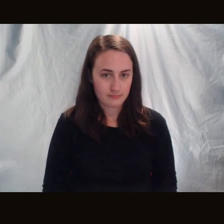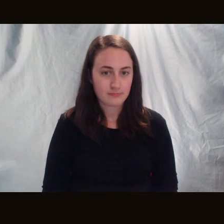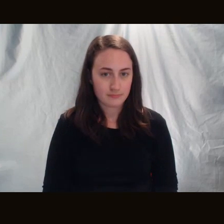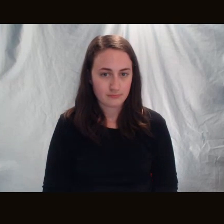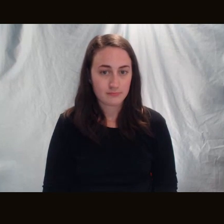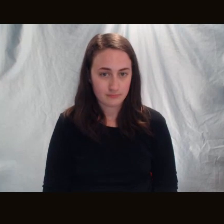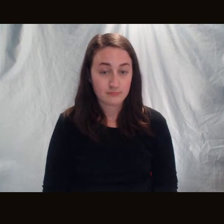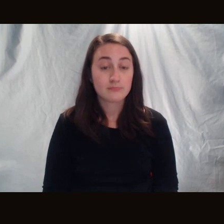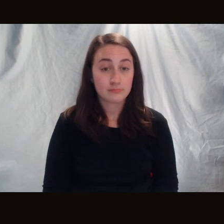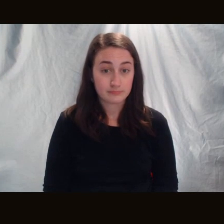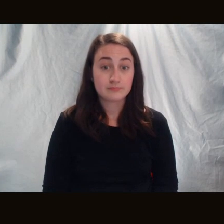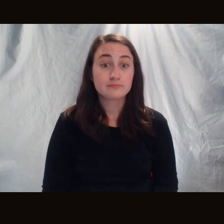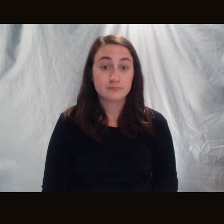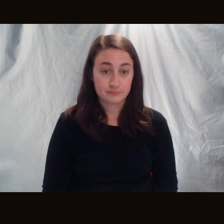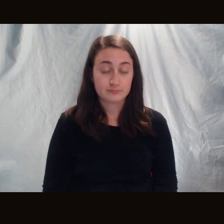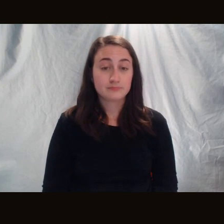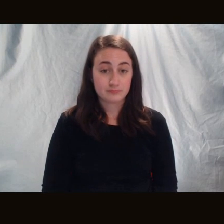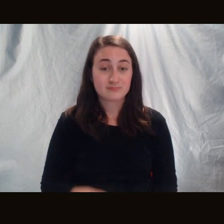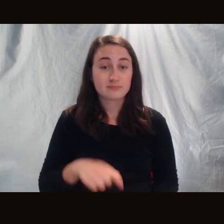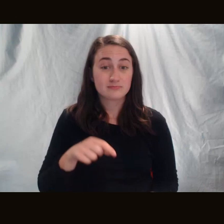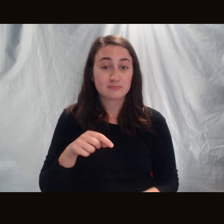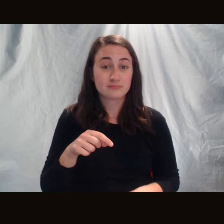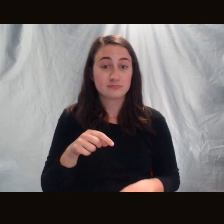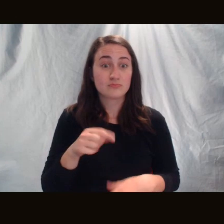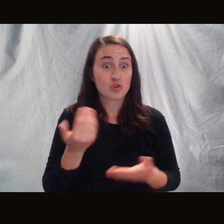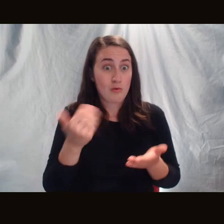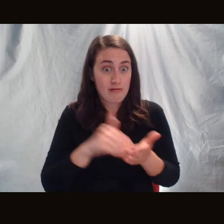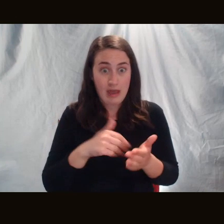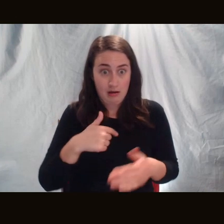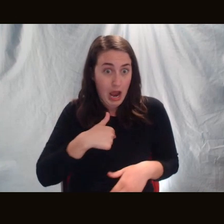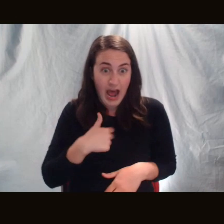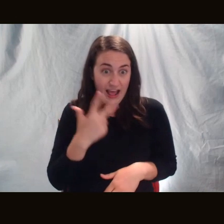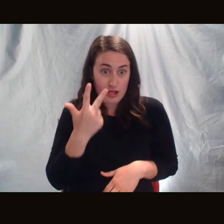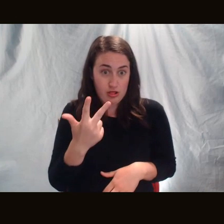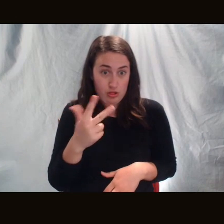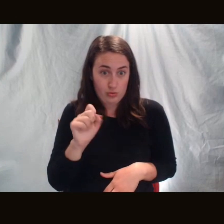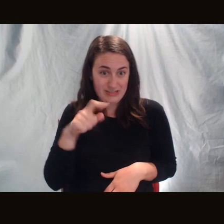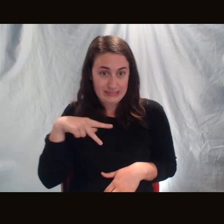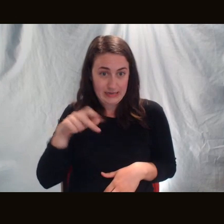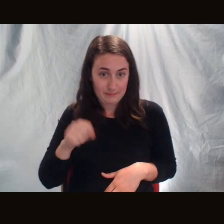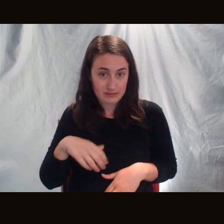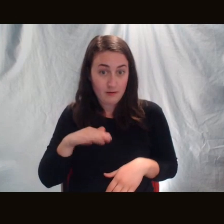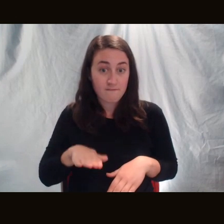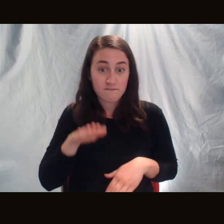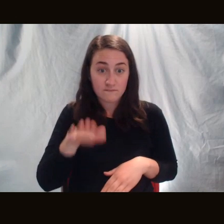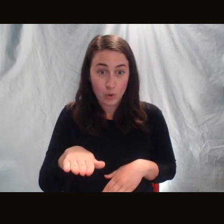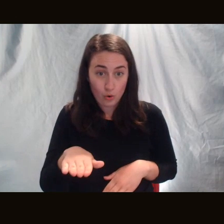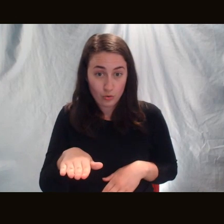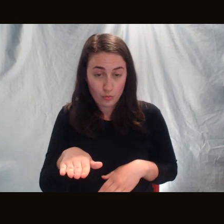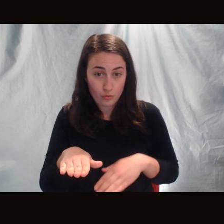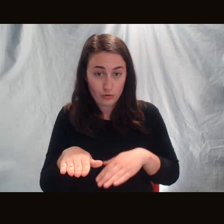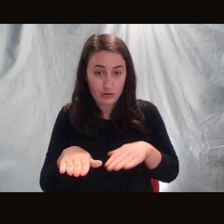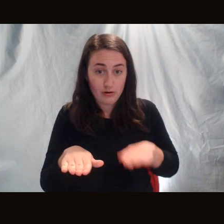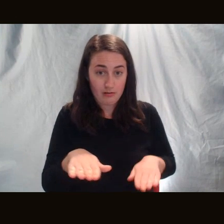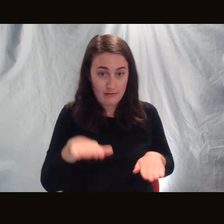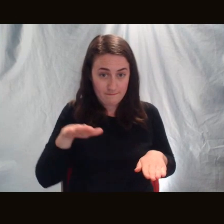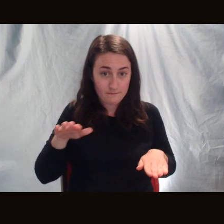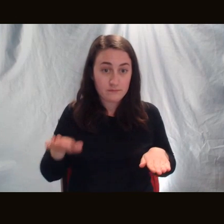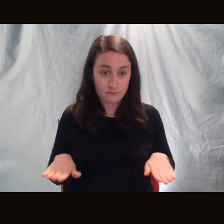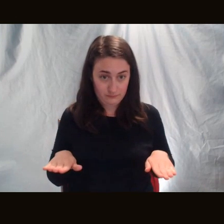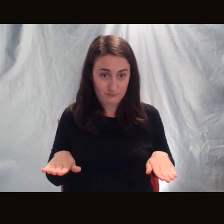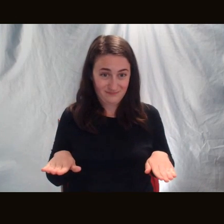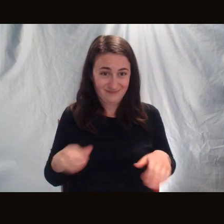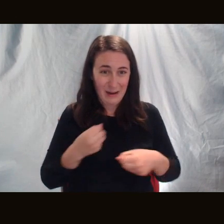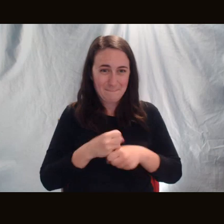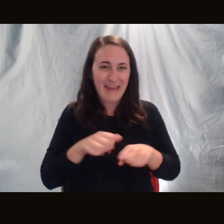Yeah, so from this angle, I'm going to, again, take 3 steps to open. So I go forward, left, in place, create